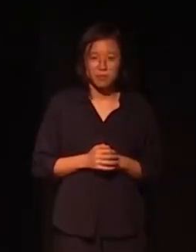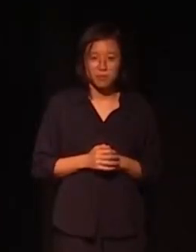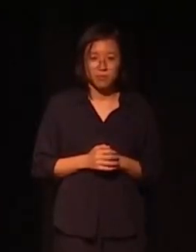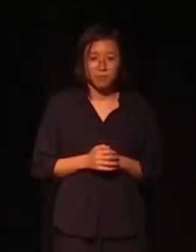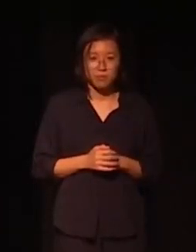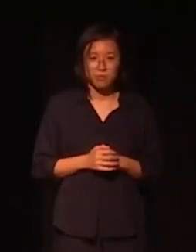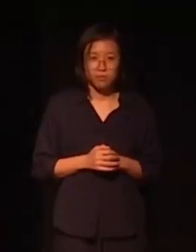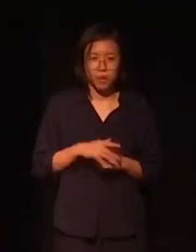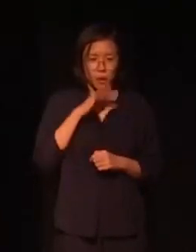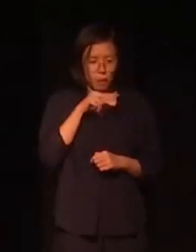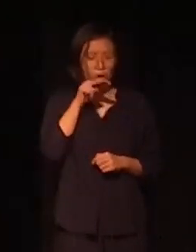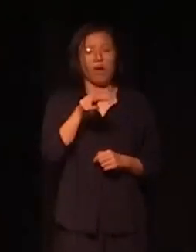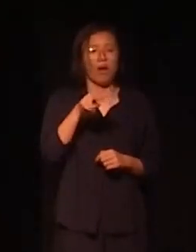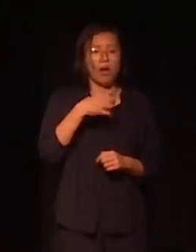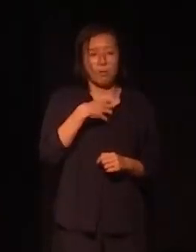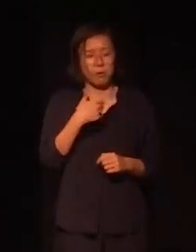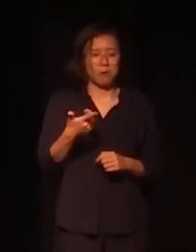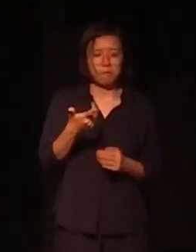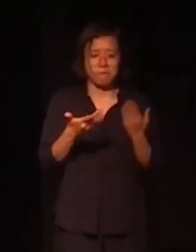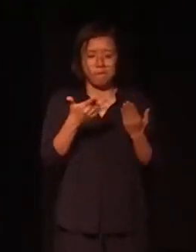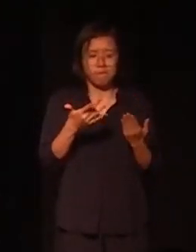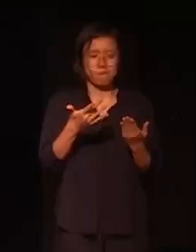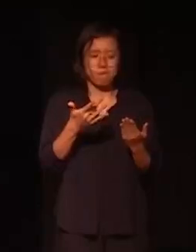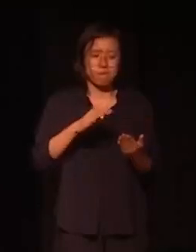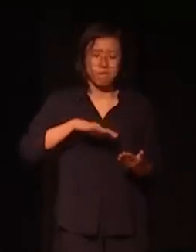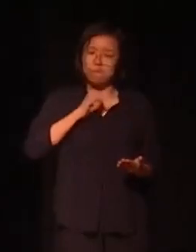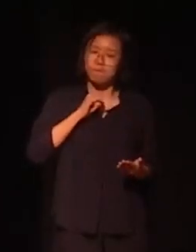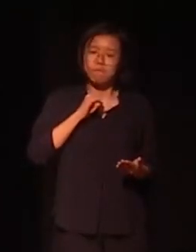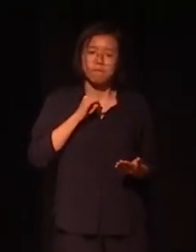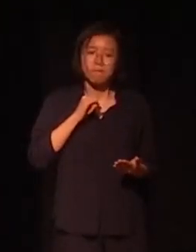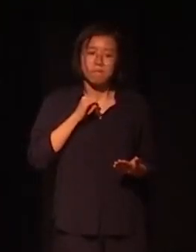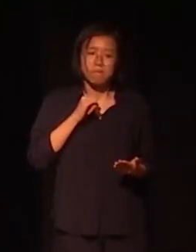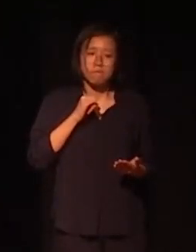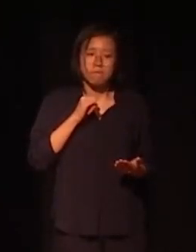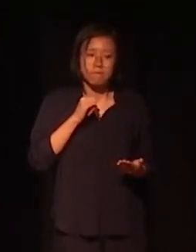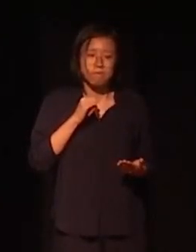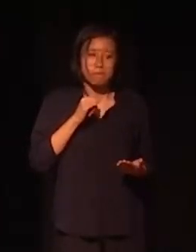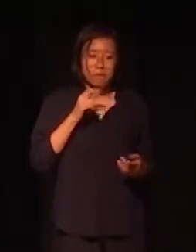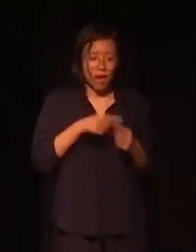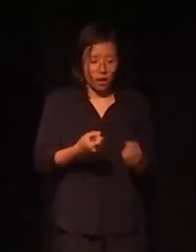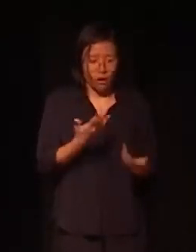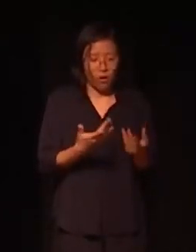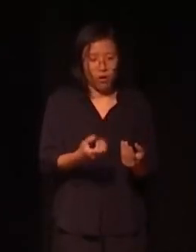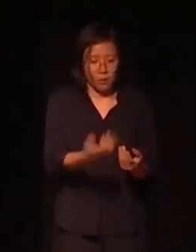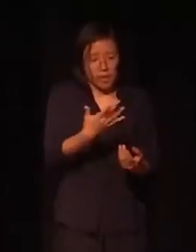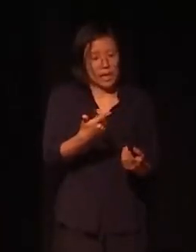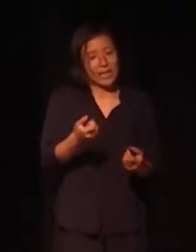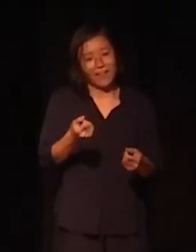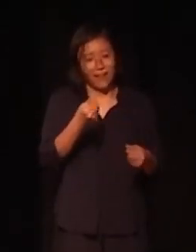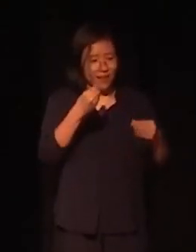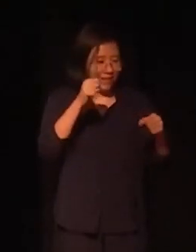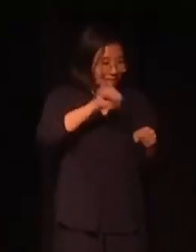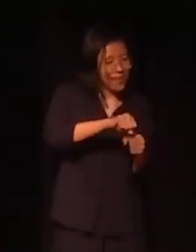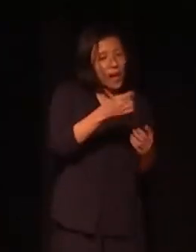rather unsatisfactory, then a kind of rule-based database box can pop up. So you can put in more